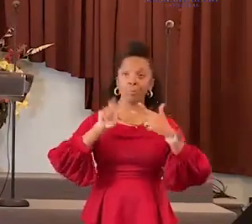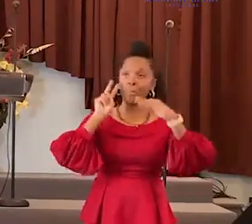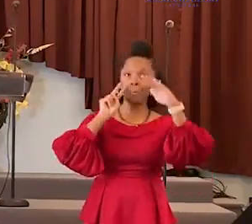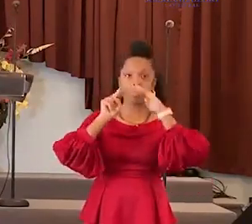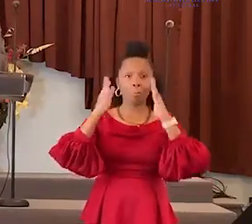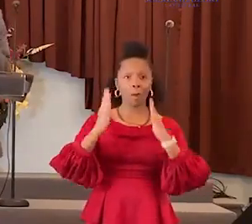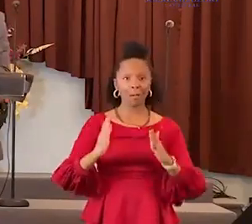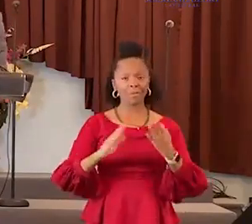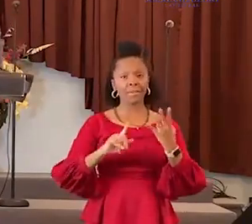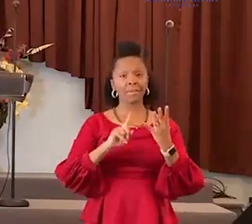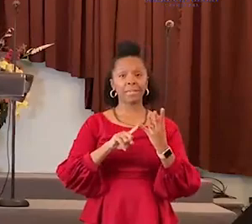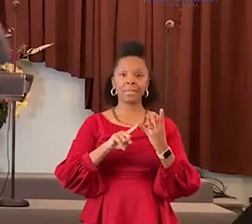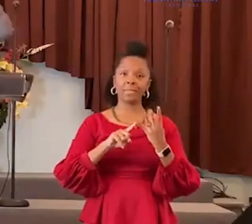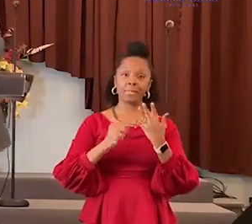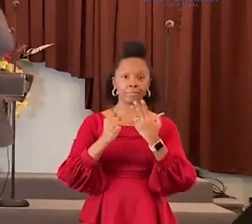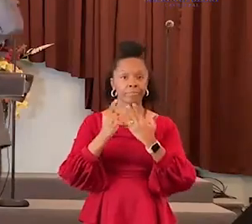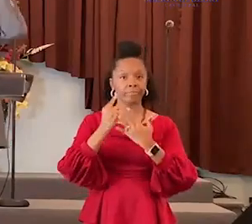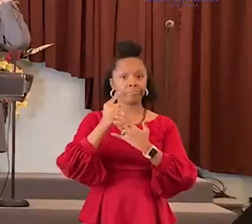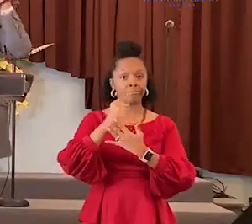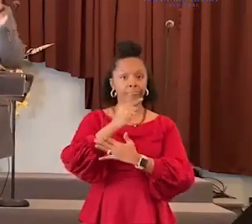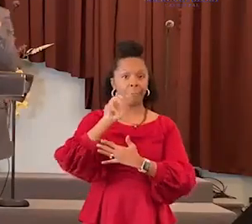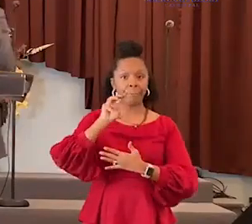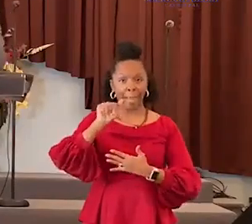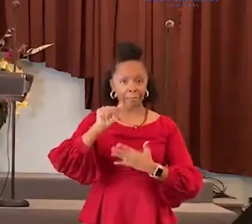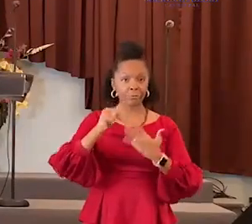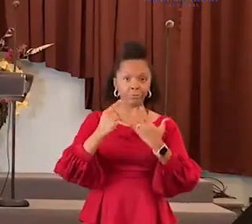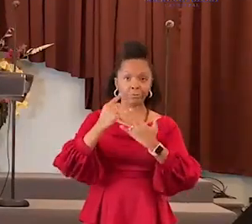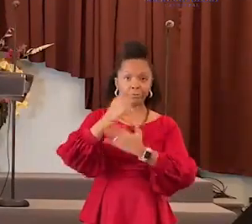name, but you have the title the certain man.